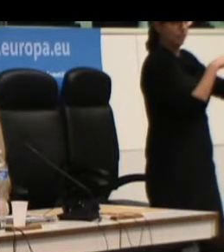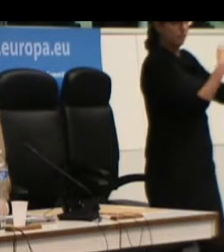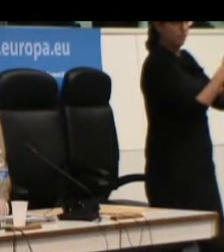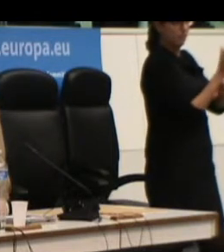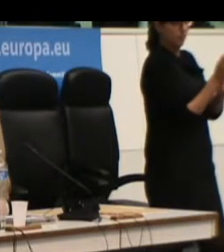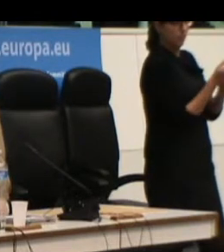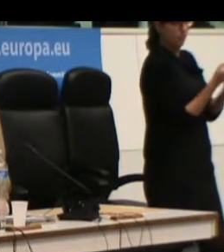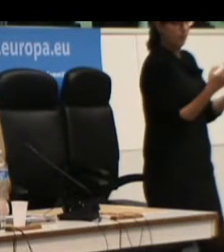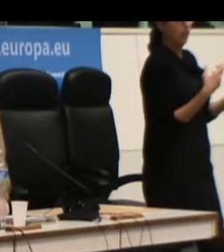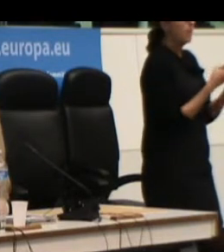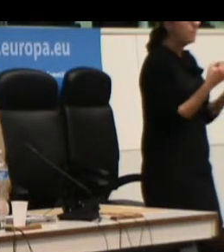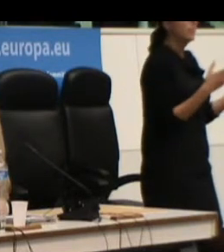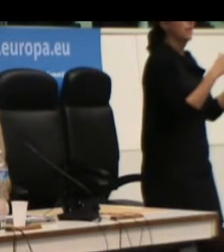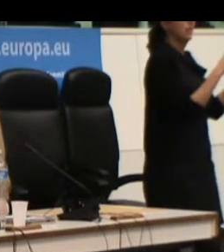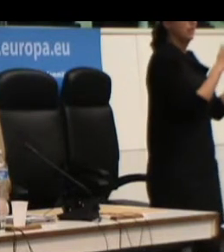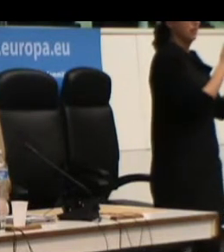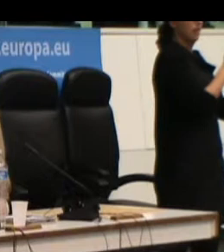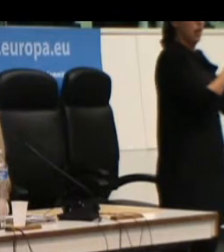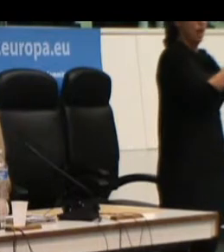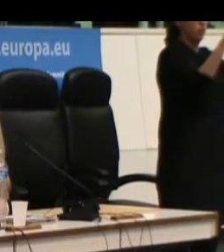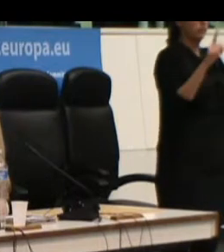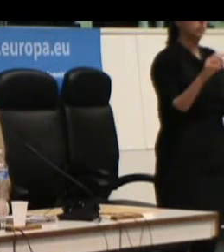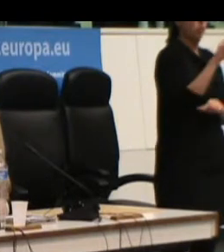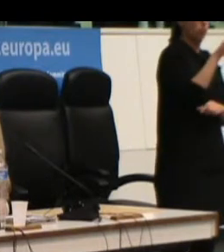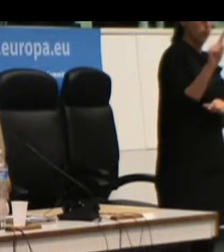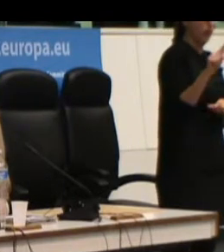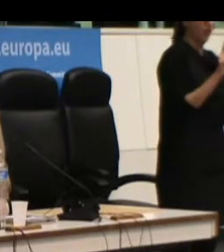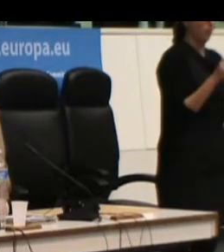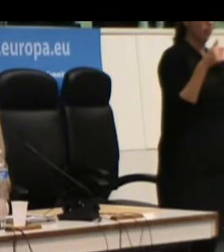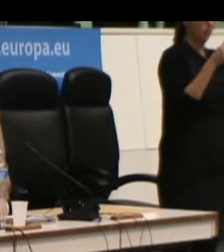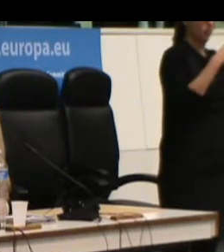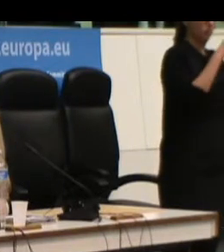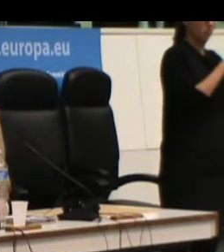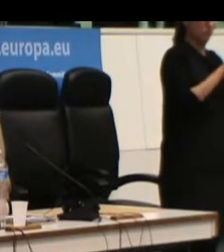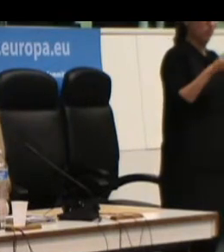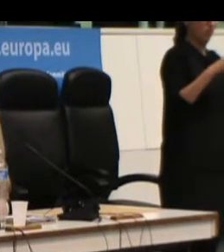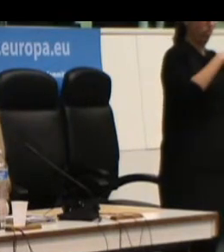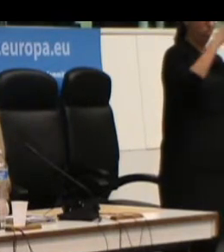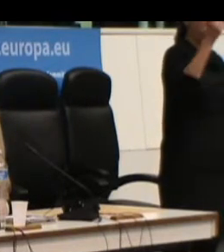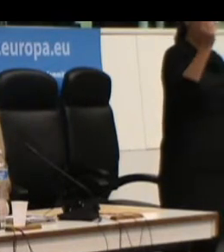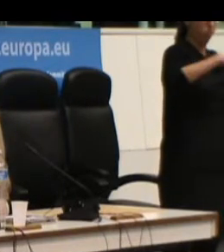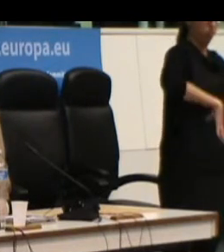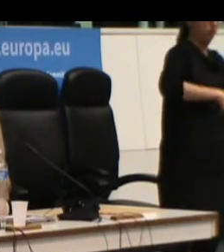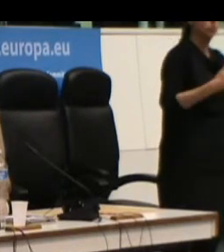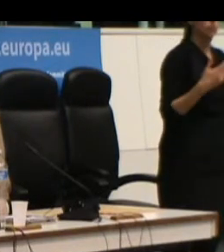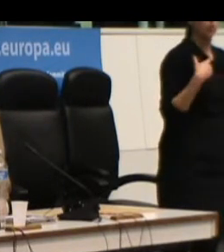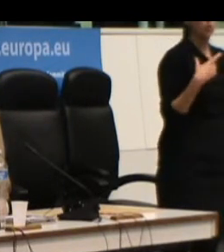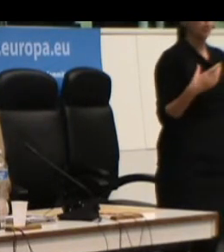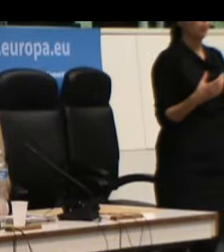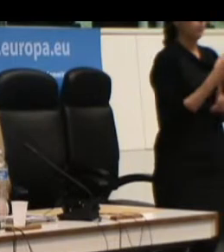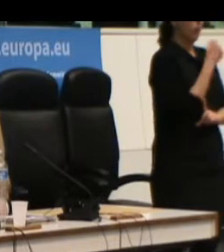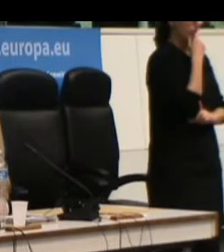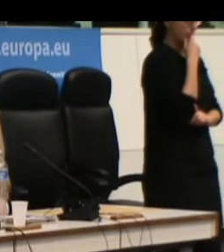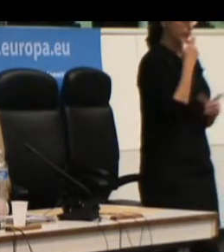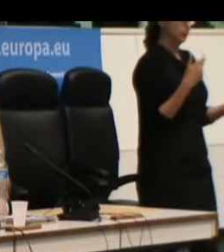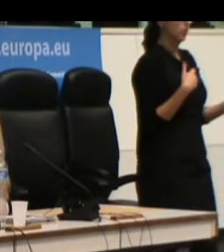good capabilities for people. So these are very rarely new machines. And what we felt was that until we could